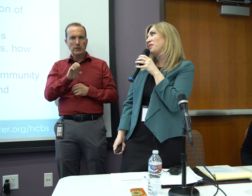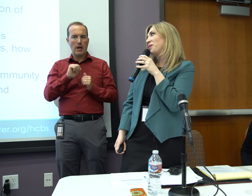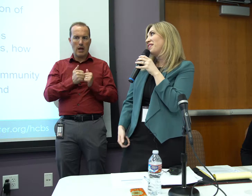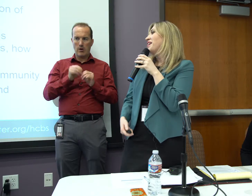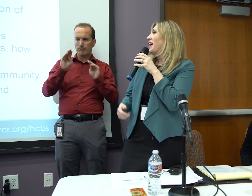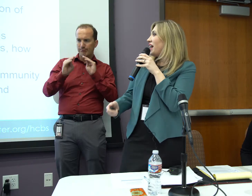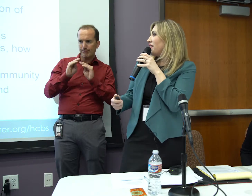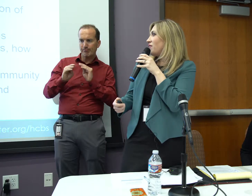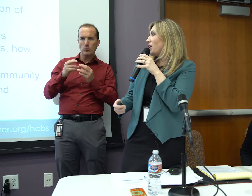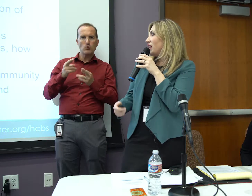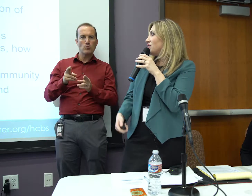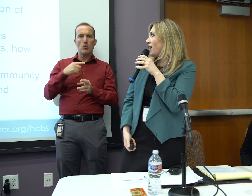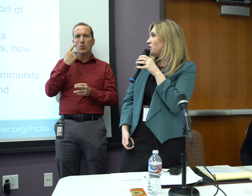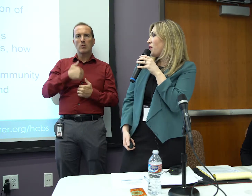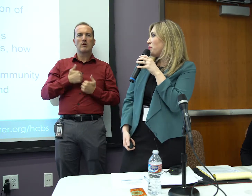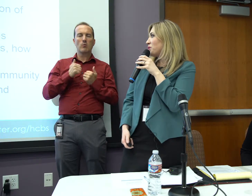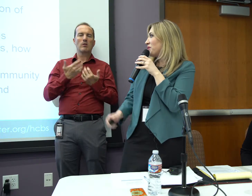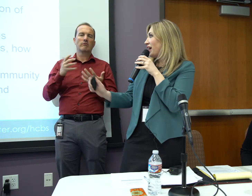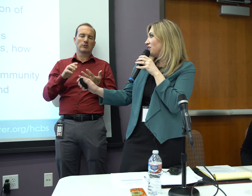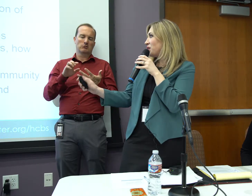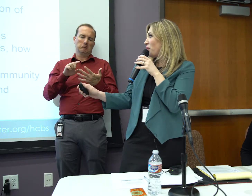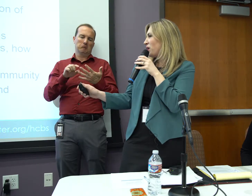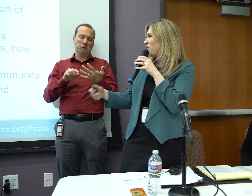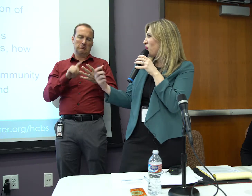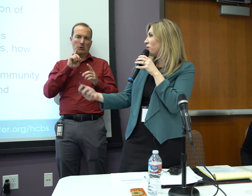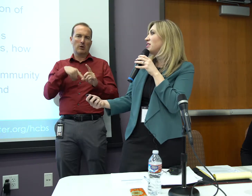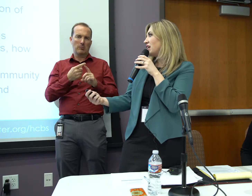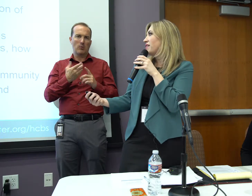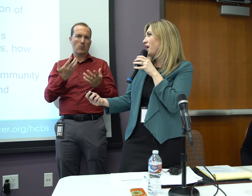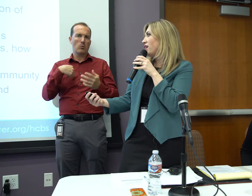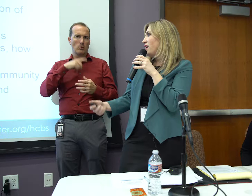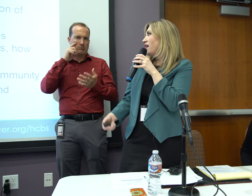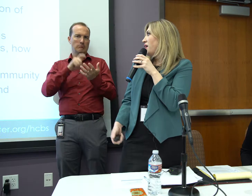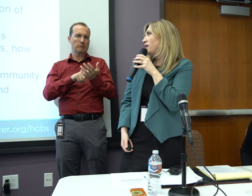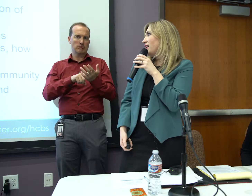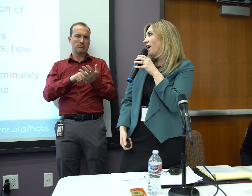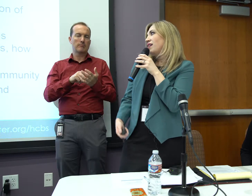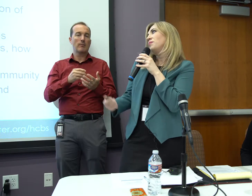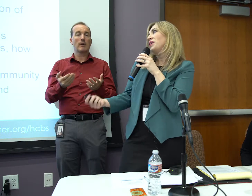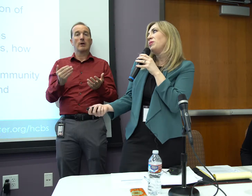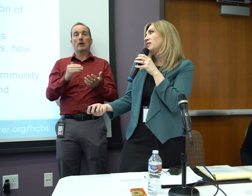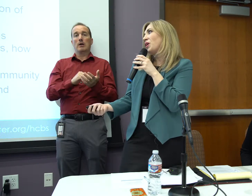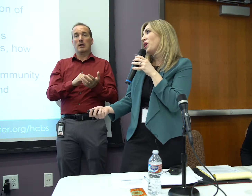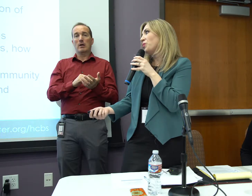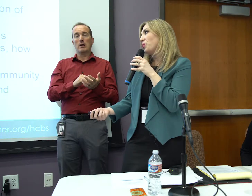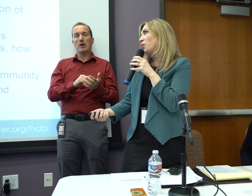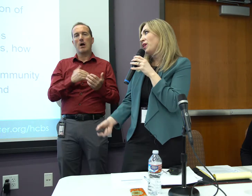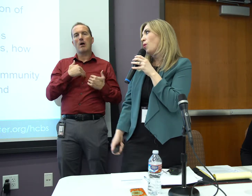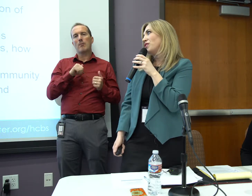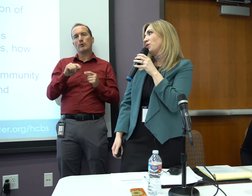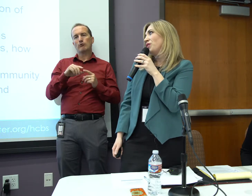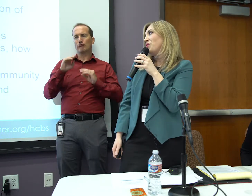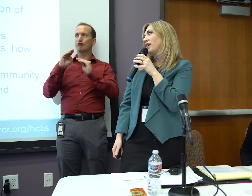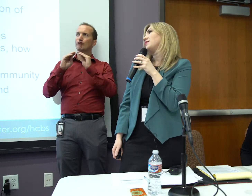and who to live with. Again, I think I've already kind of touched on the personal hygiene component and what we were seeing there. And again, being able to decorate your room the